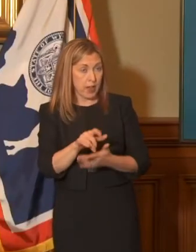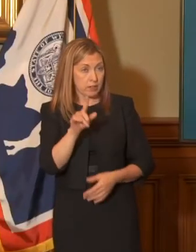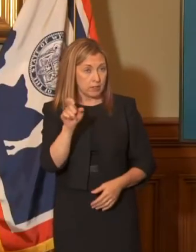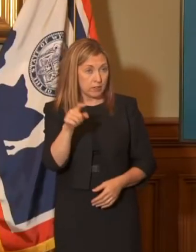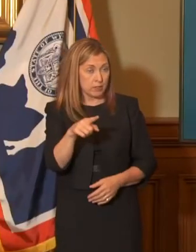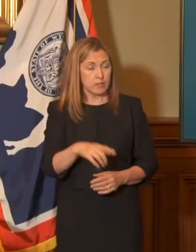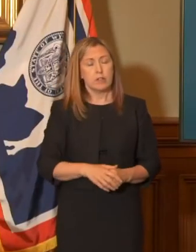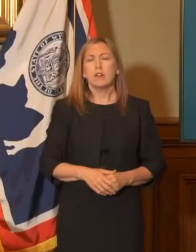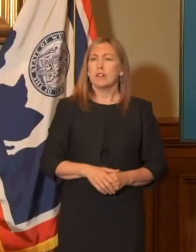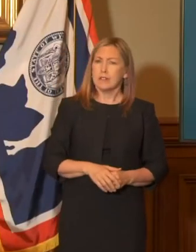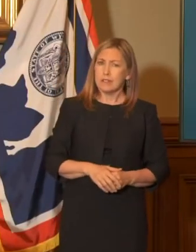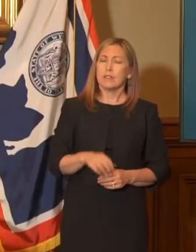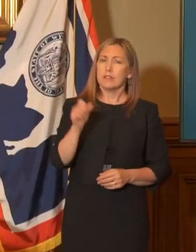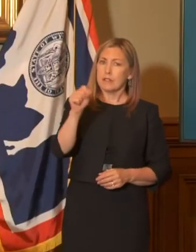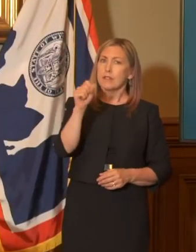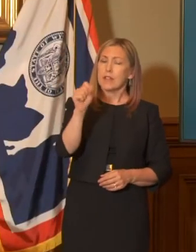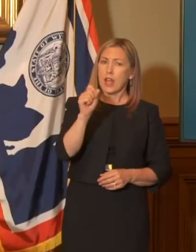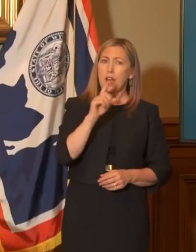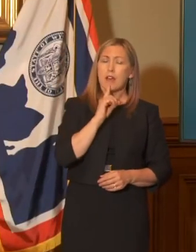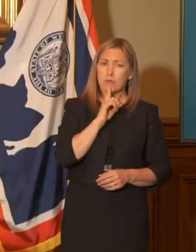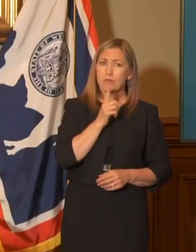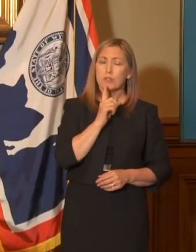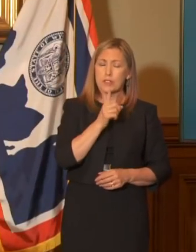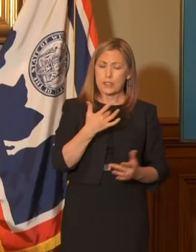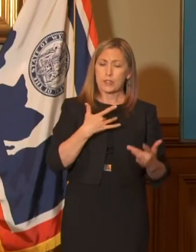Maggie, I do have concerns about that.